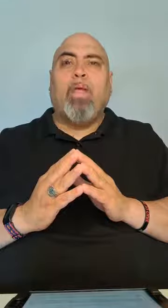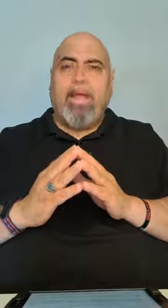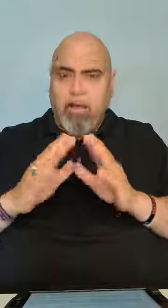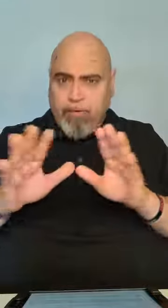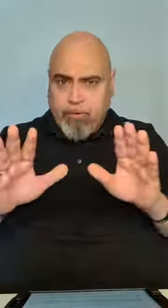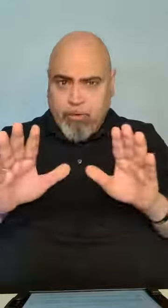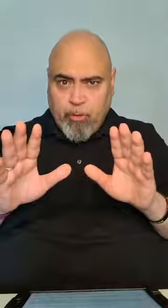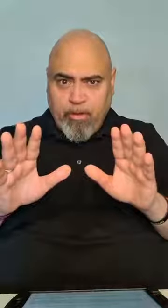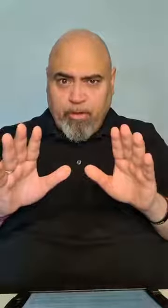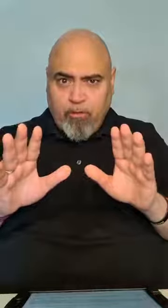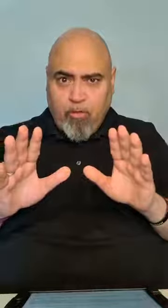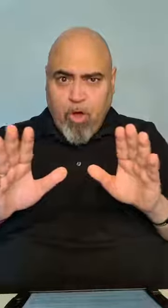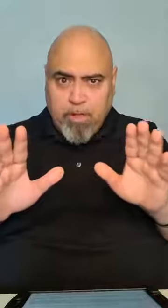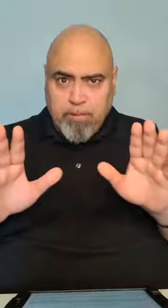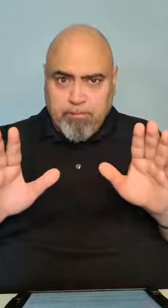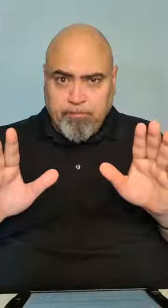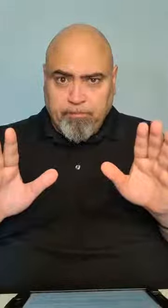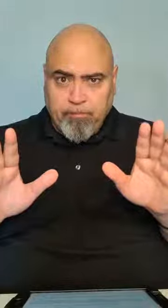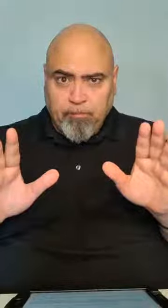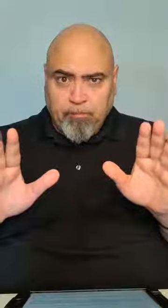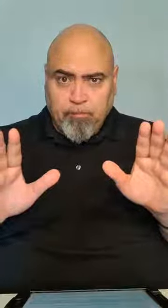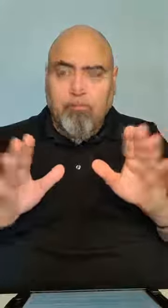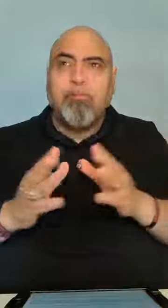And others are doing it wrong.